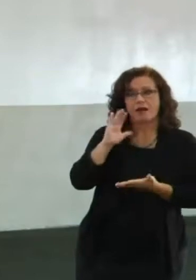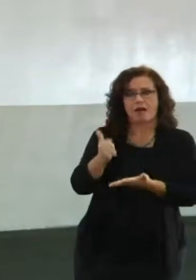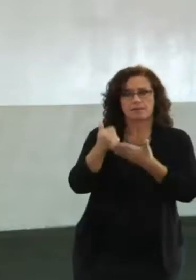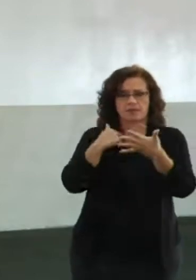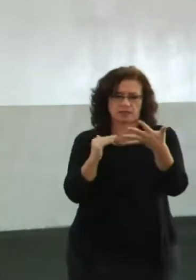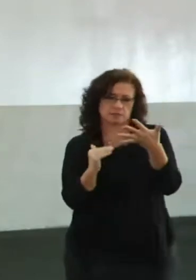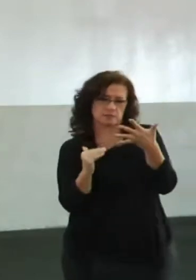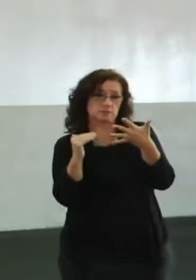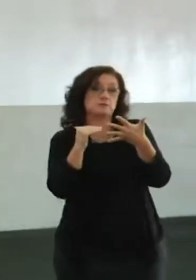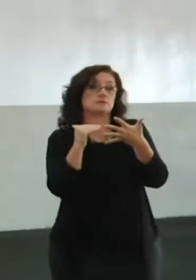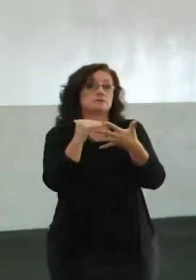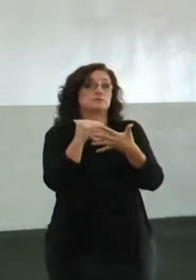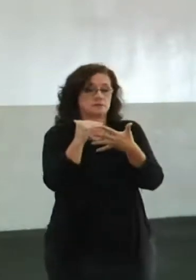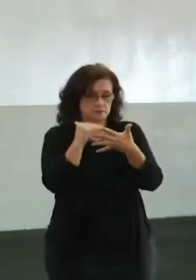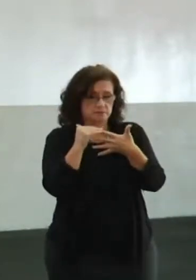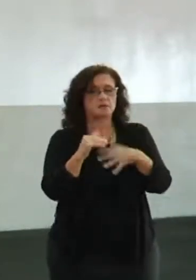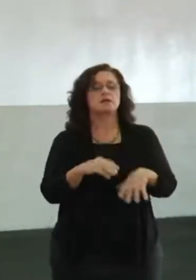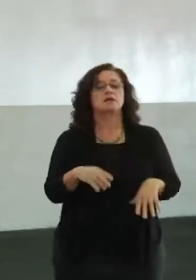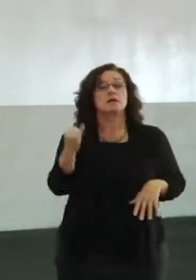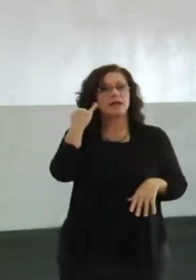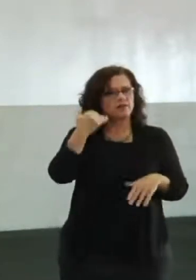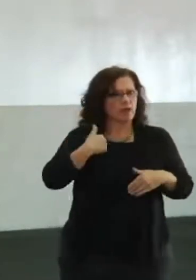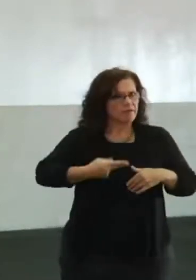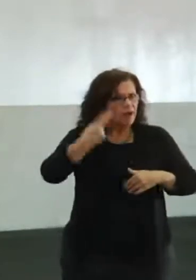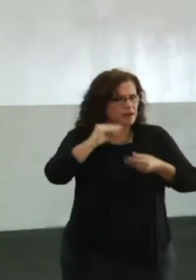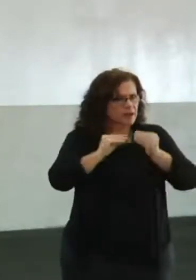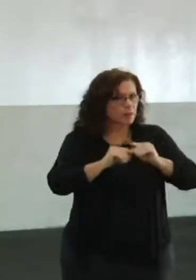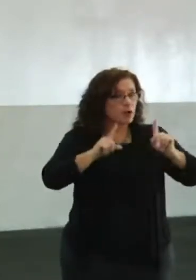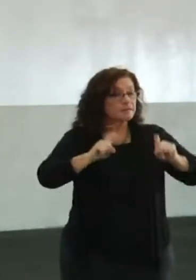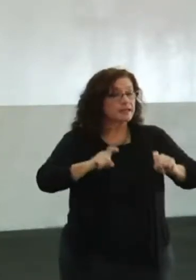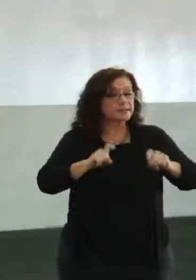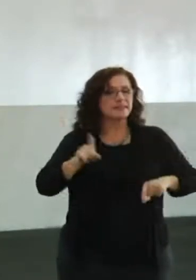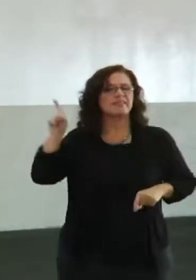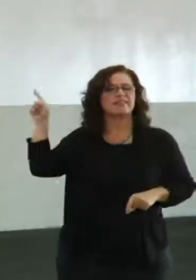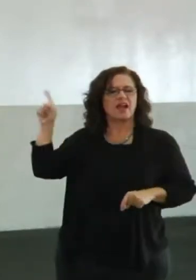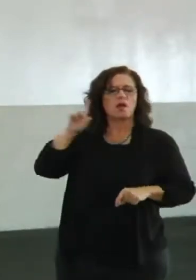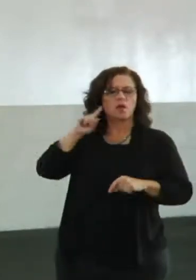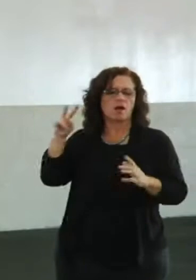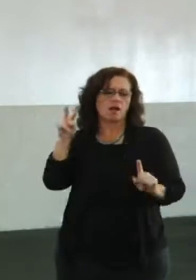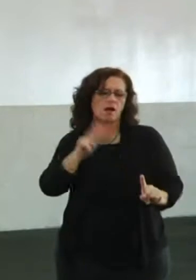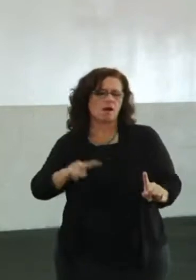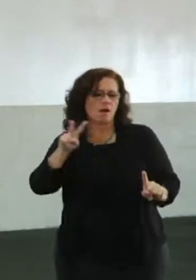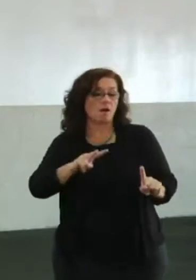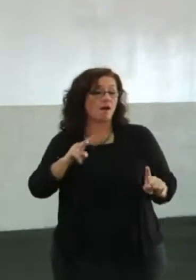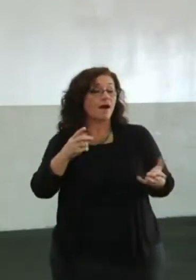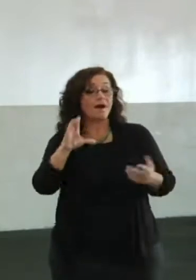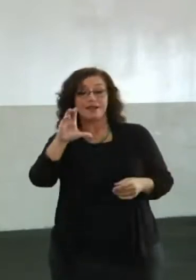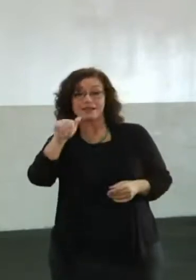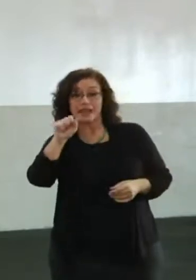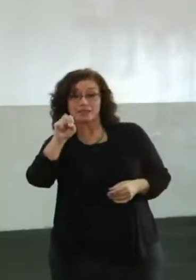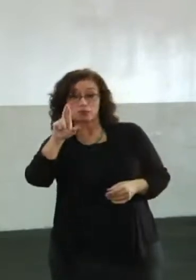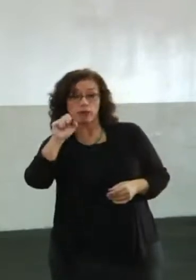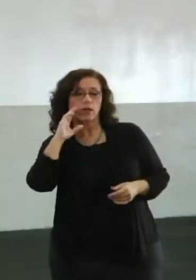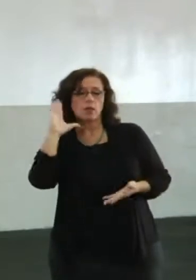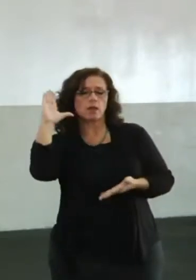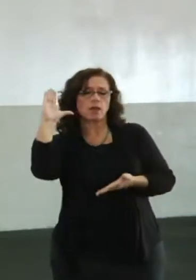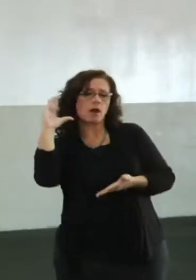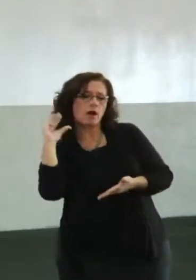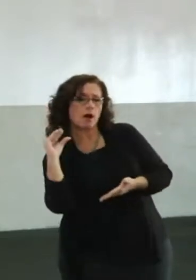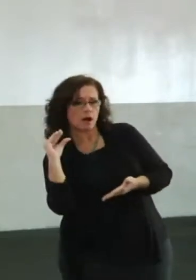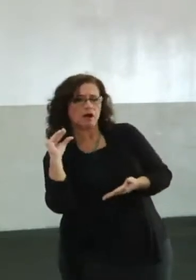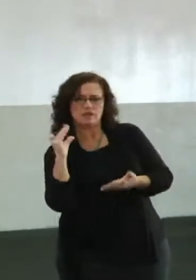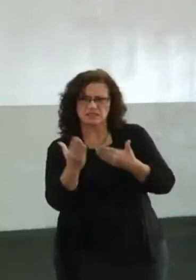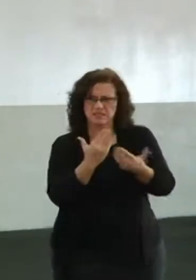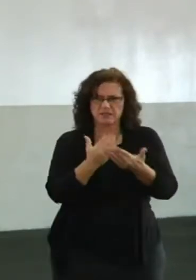is an adjustment factor. We get a favorable adjustment factor. So the case rate that Mr. Vargas mentioned that's too high, that comes down if we have a high testing